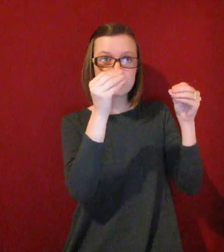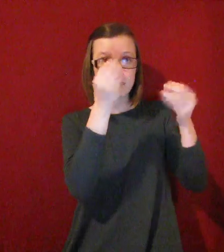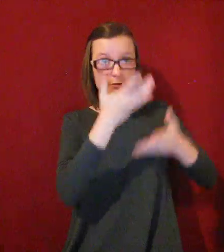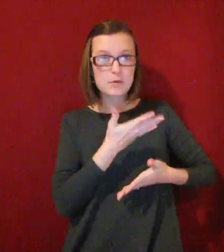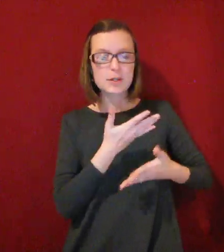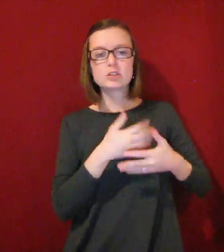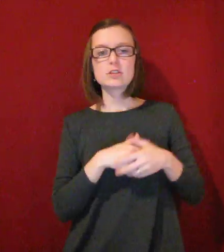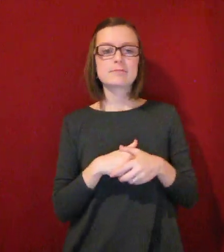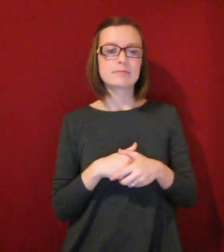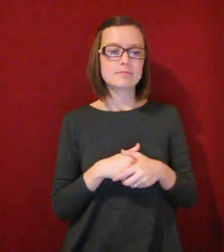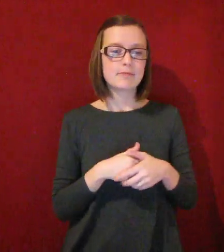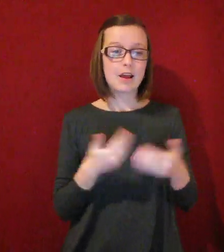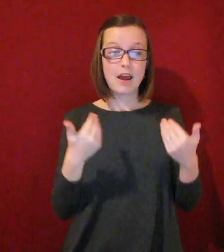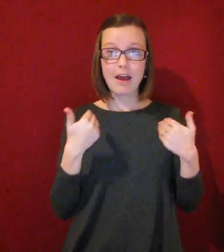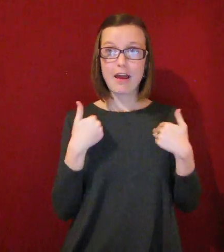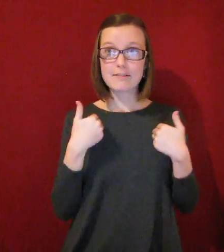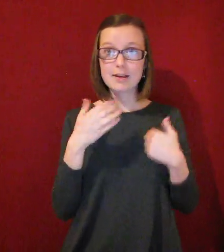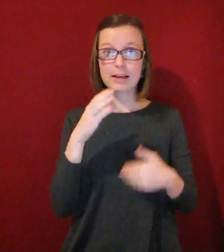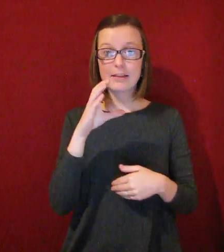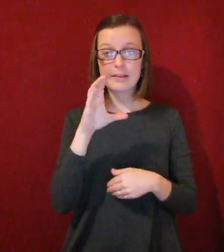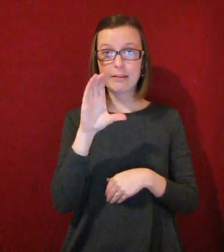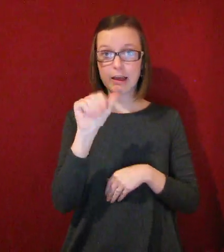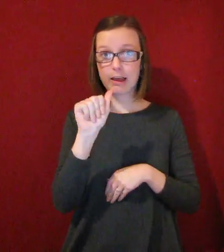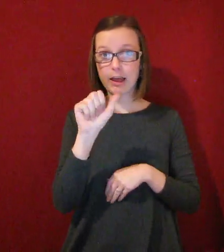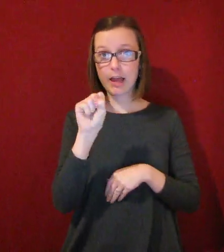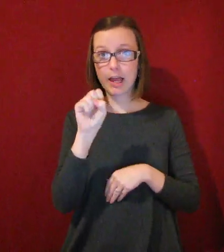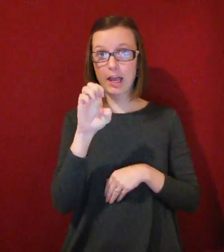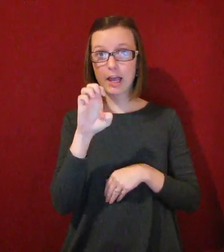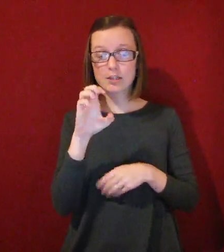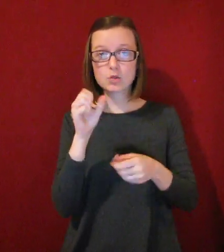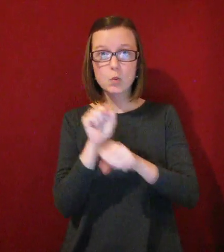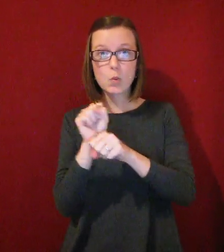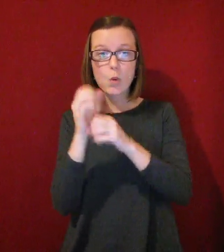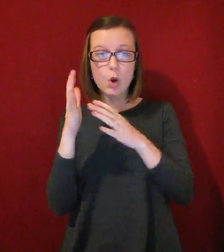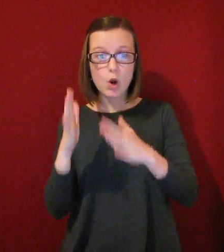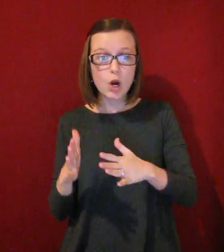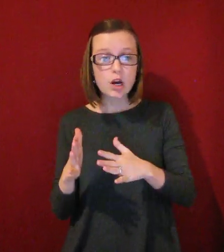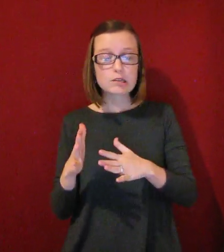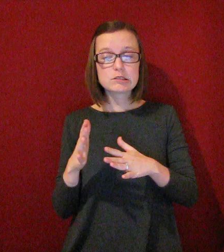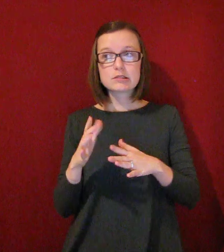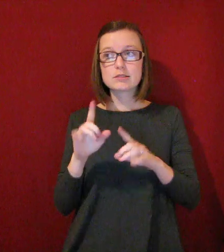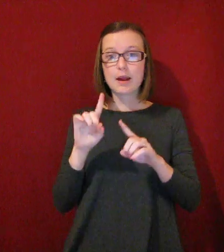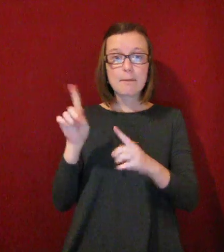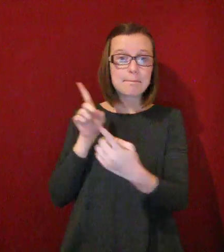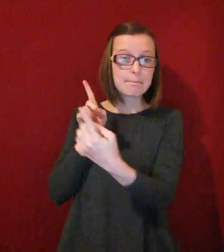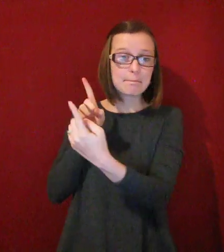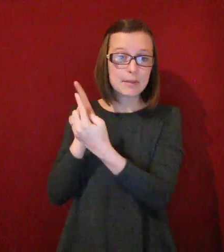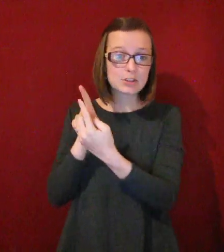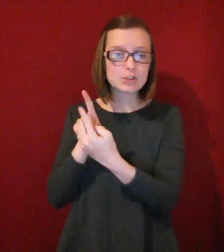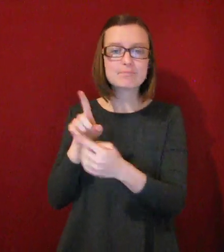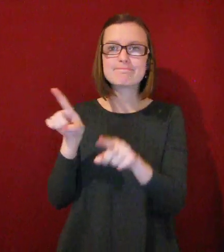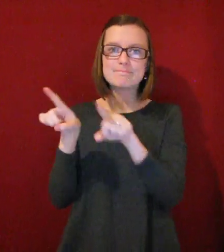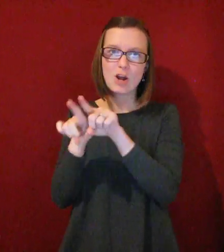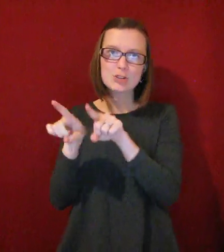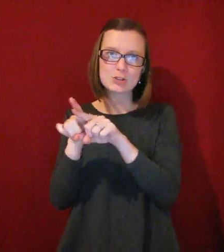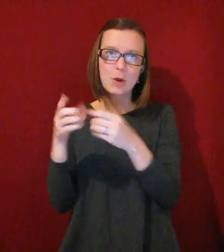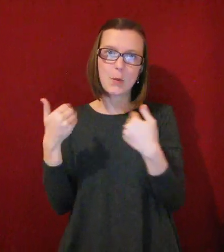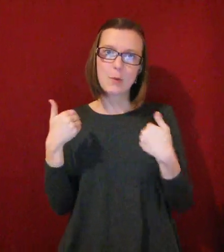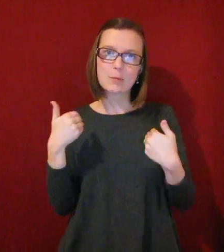and have them bring that to you as well, and we can bring an interpreter to have them to translate for you as well, so that way you can